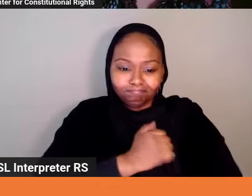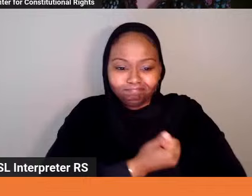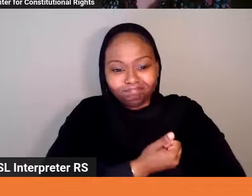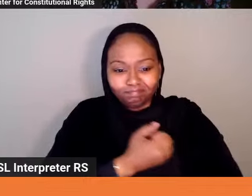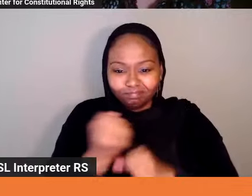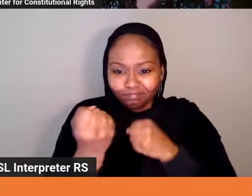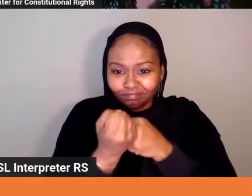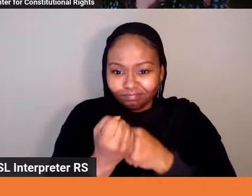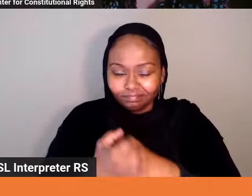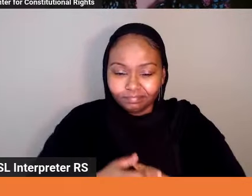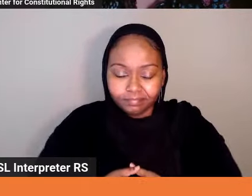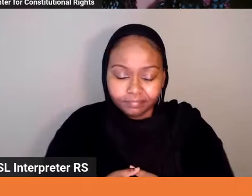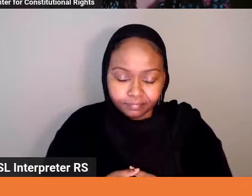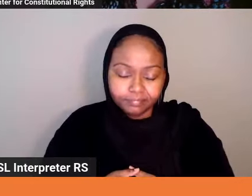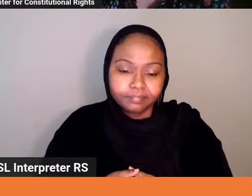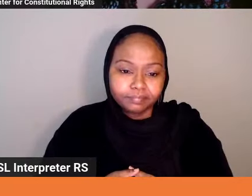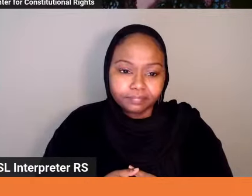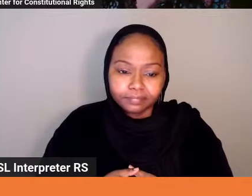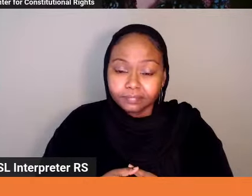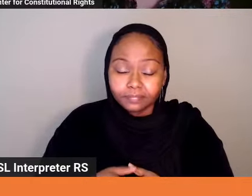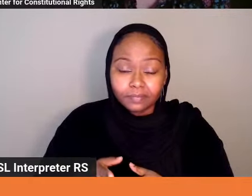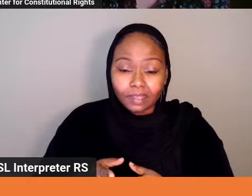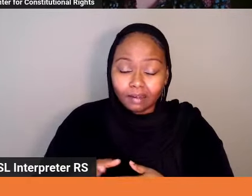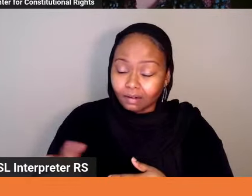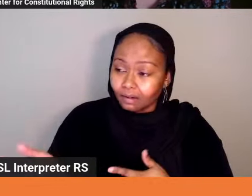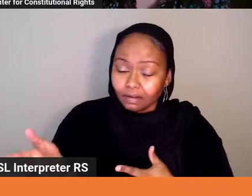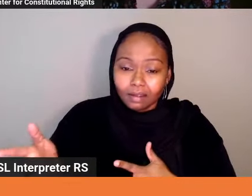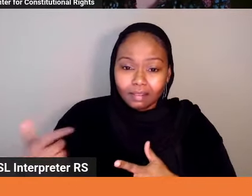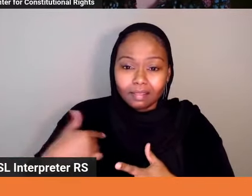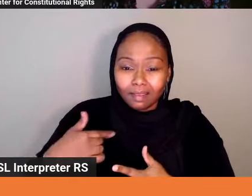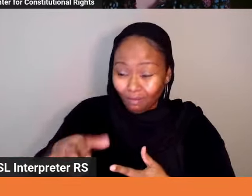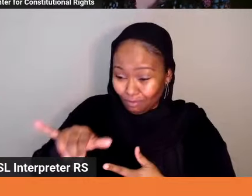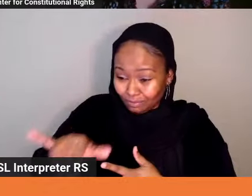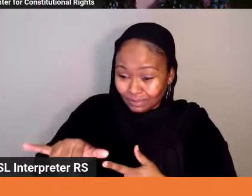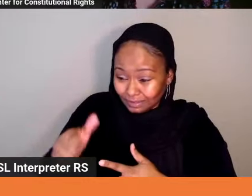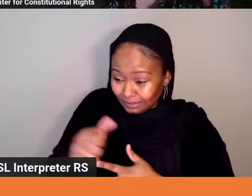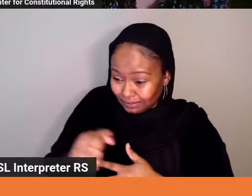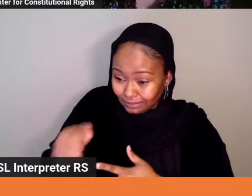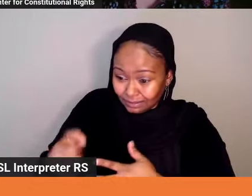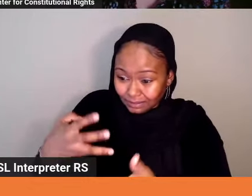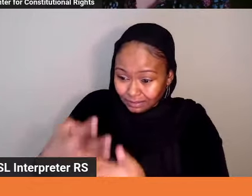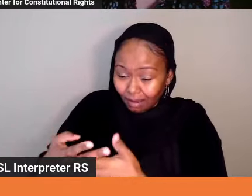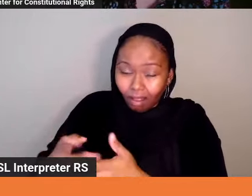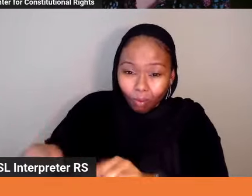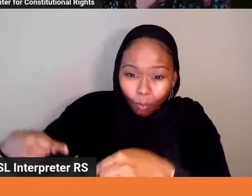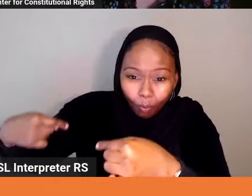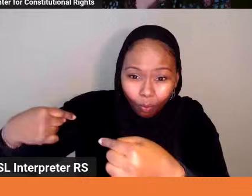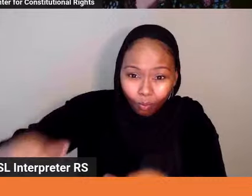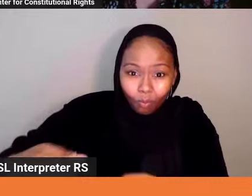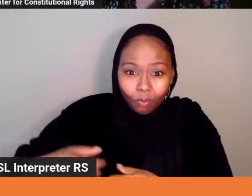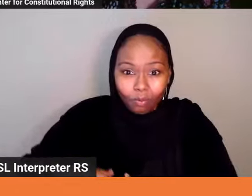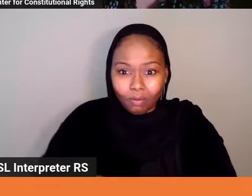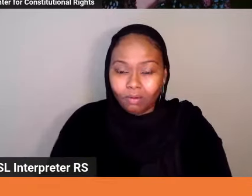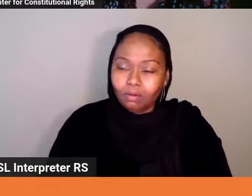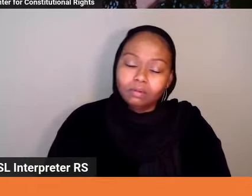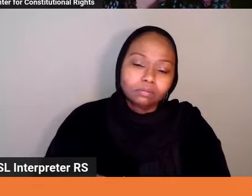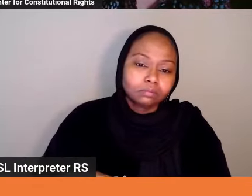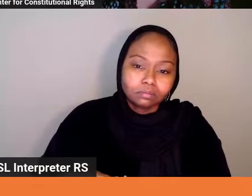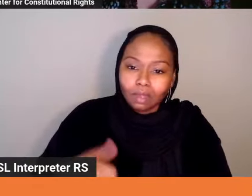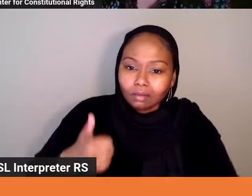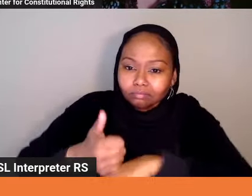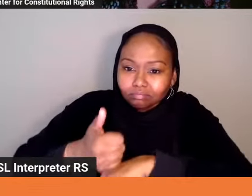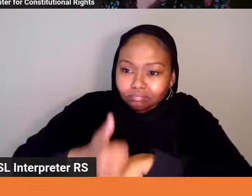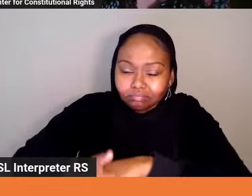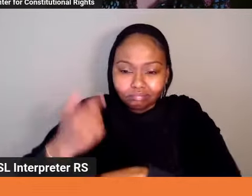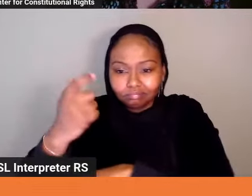Unjust detention, torture and abuse, dehumanizing anti-Muslim narratives, and US impunity are